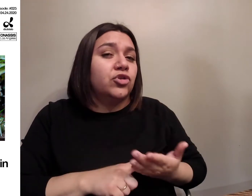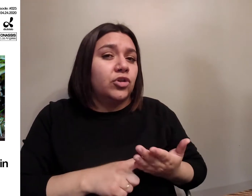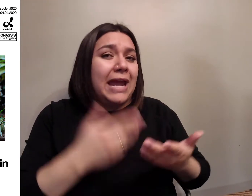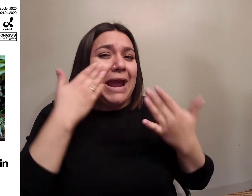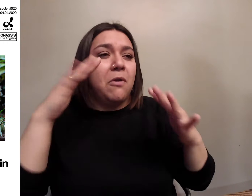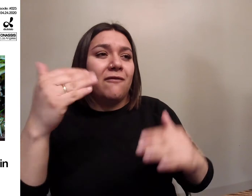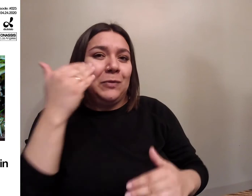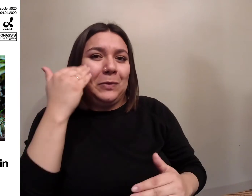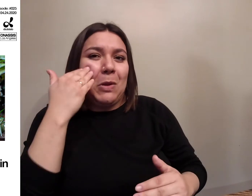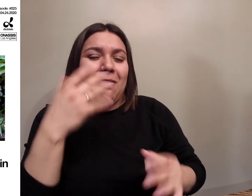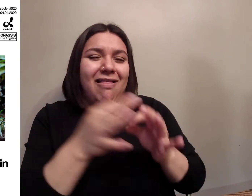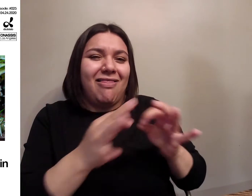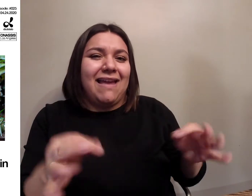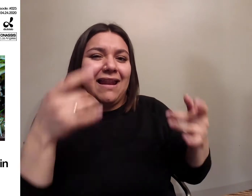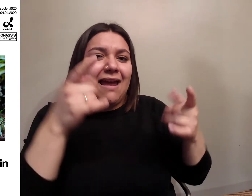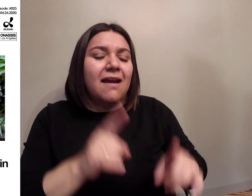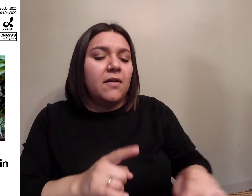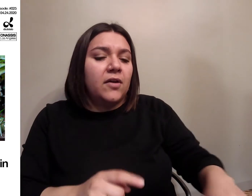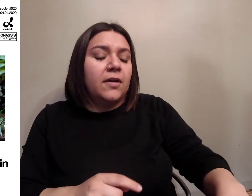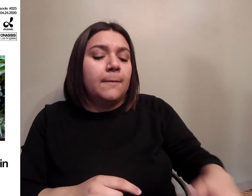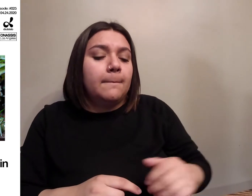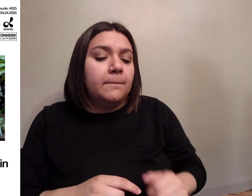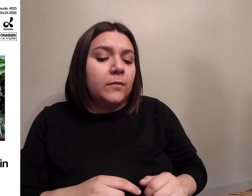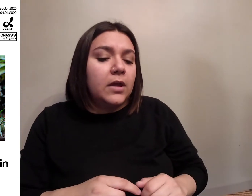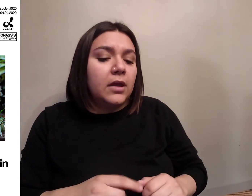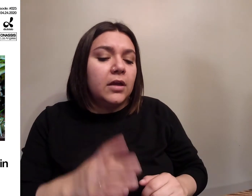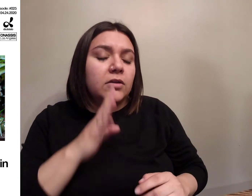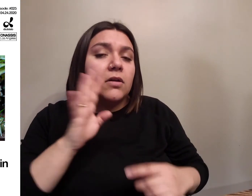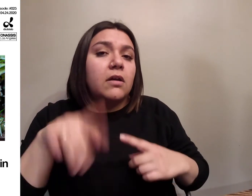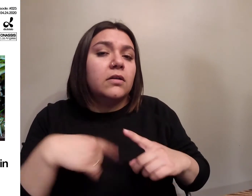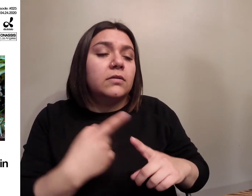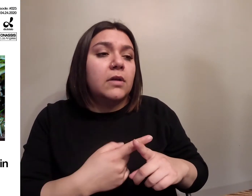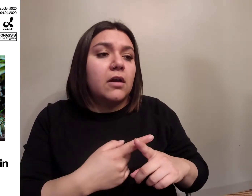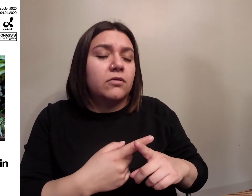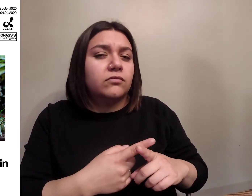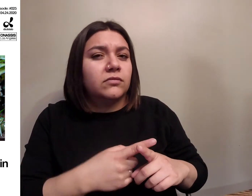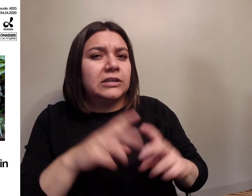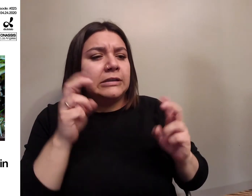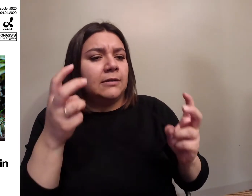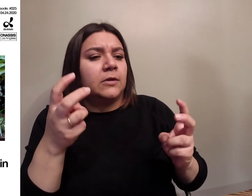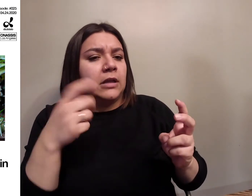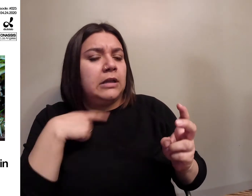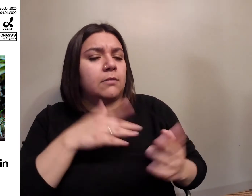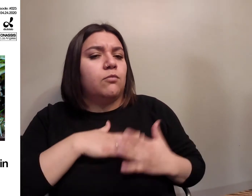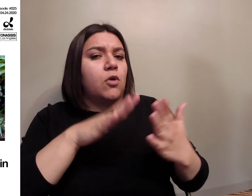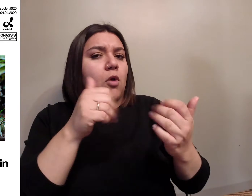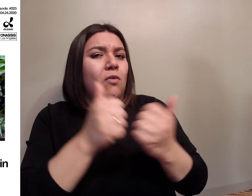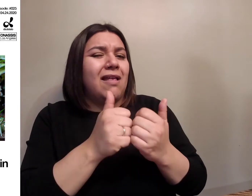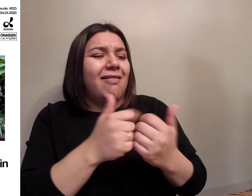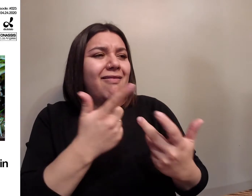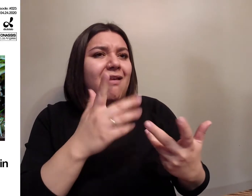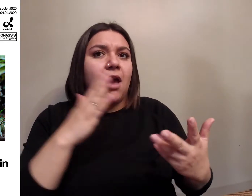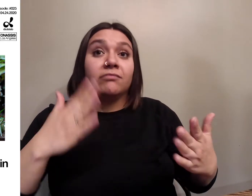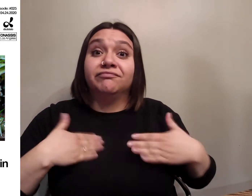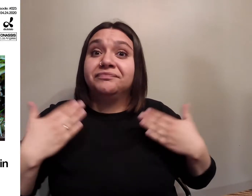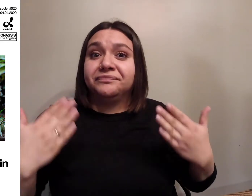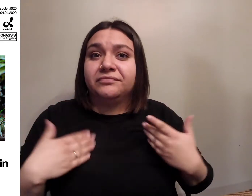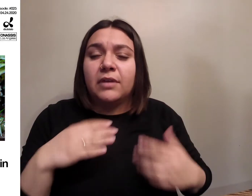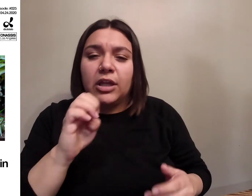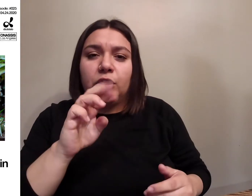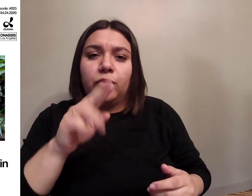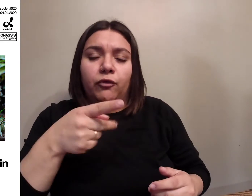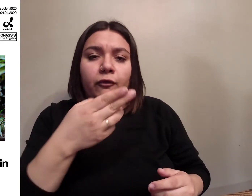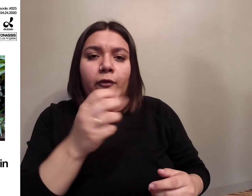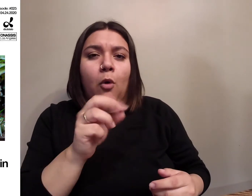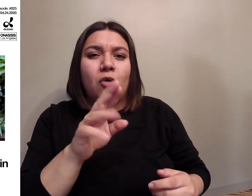is tremendously important, the way he approaches research. I don't know if you know this line. He says that when he approaches